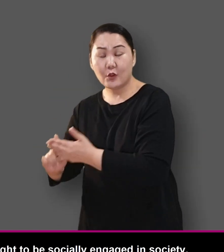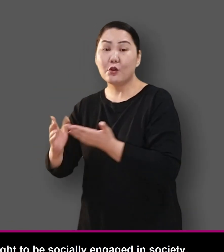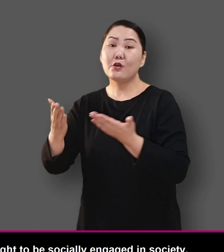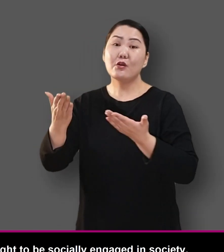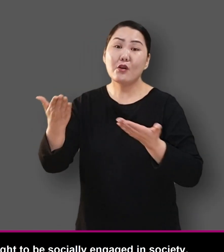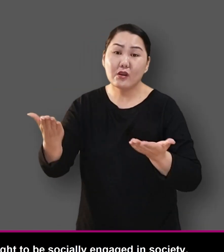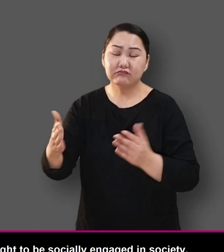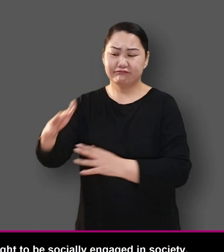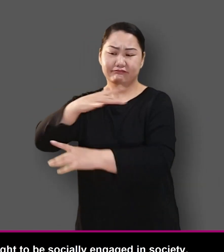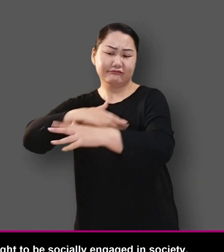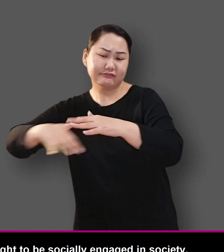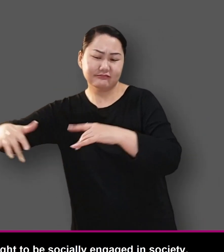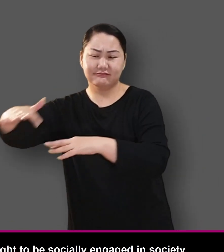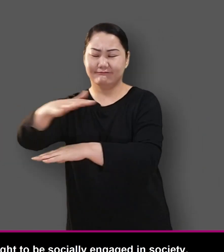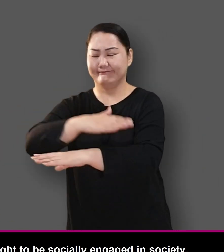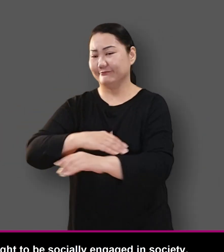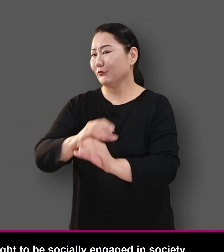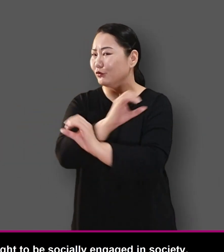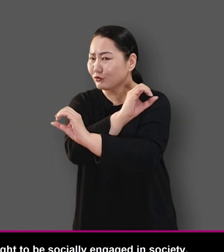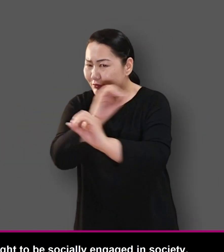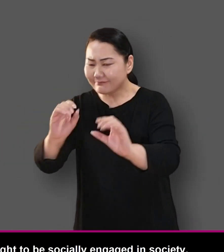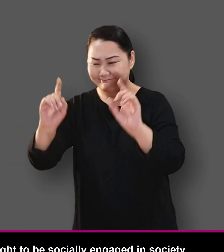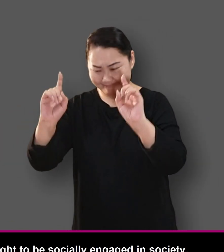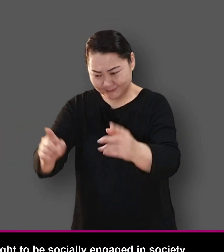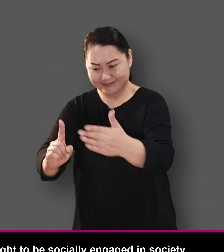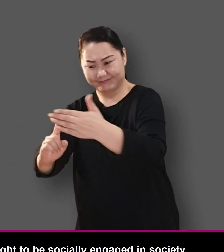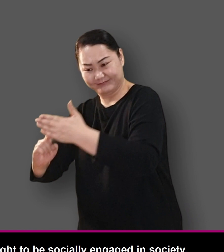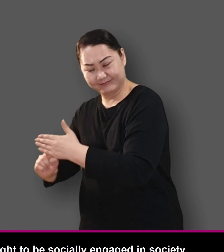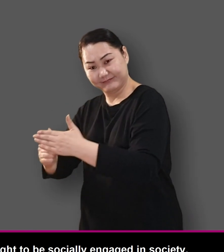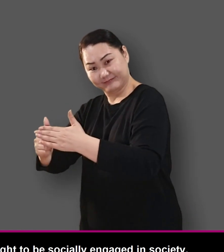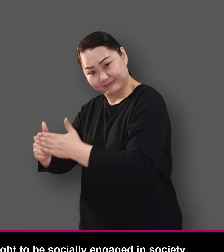And therefore, are denied their right to be socially engaged in society.